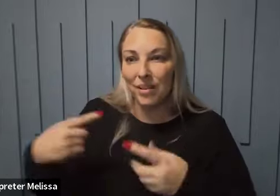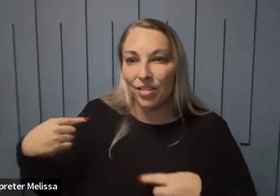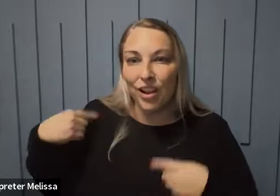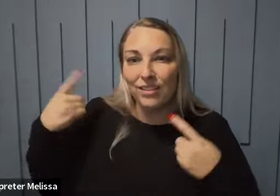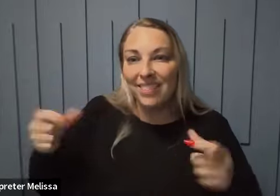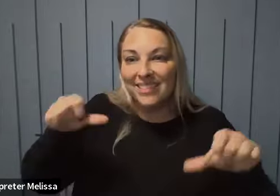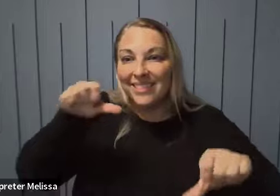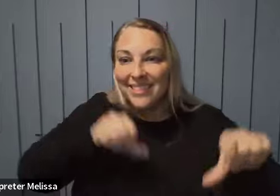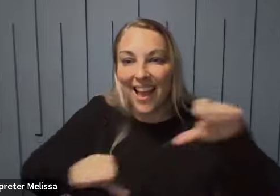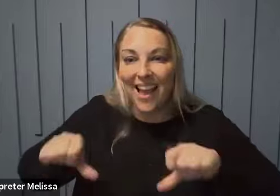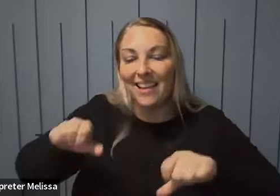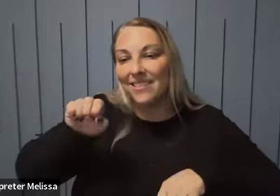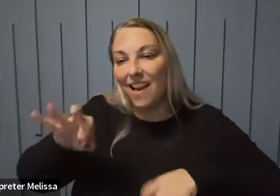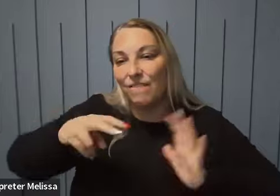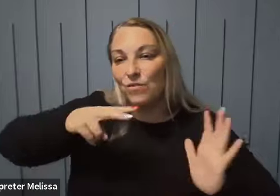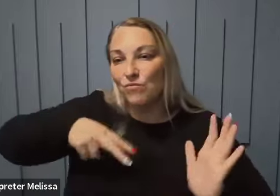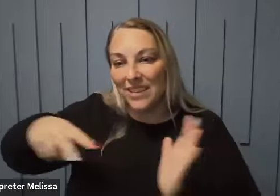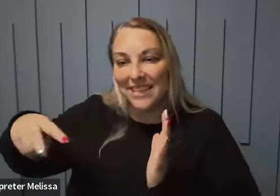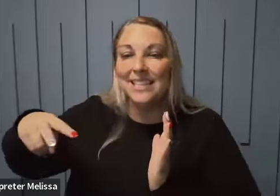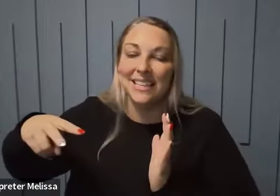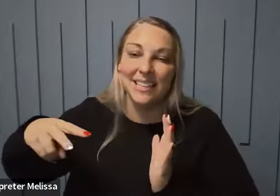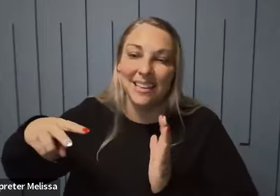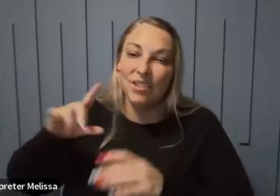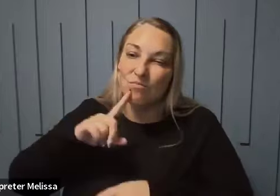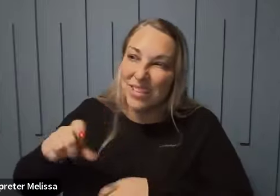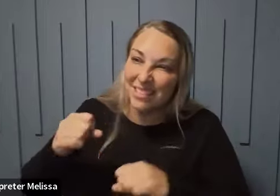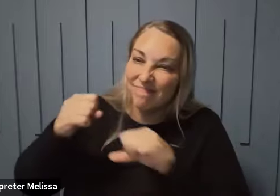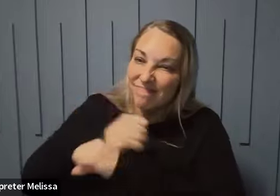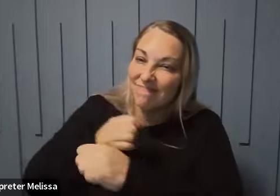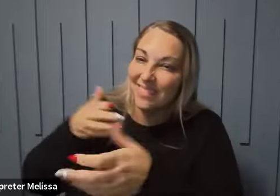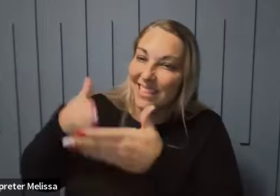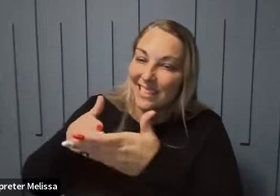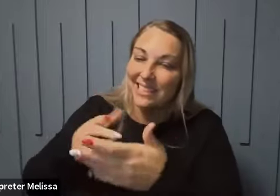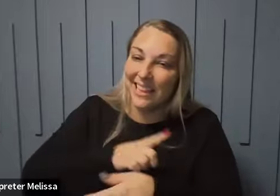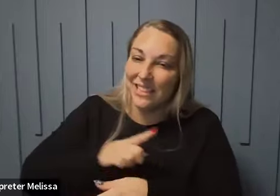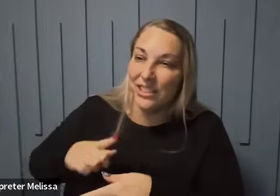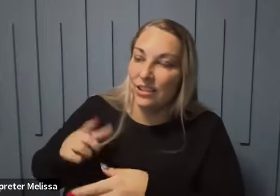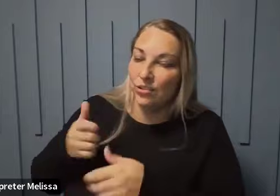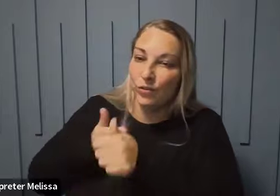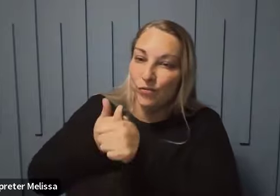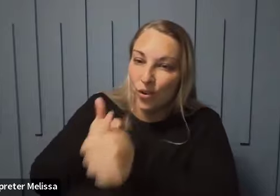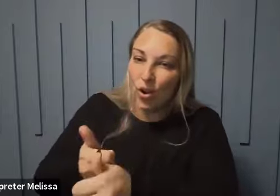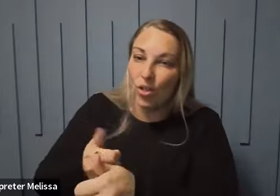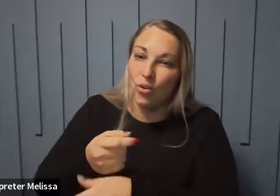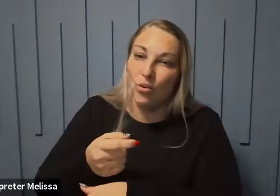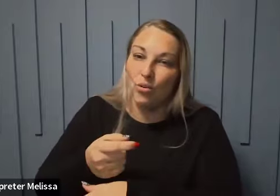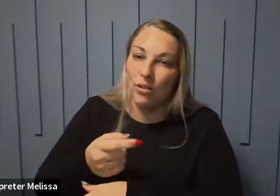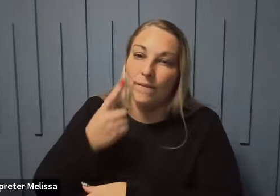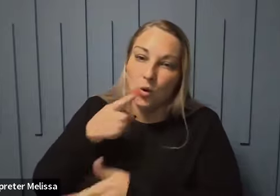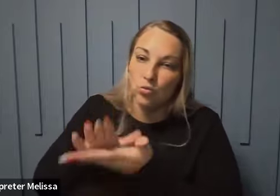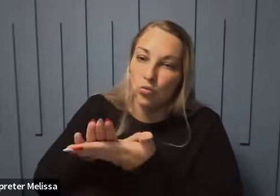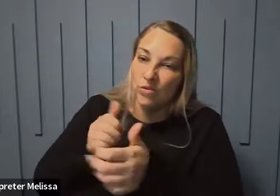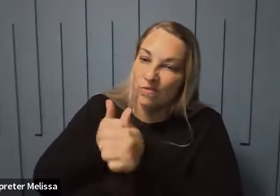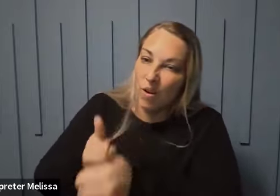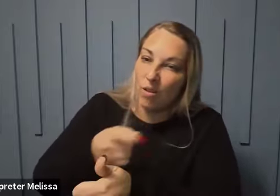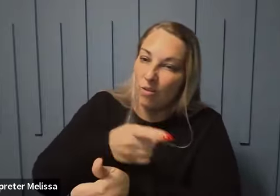has caused them some headache, and they're really working to fight legislation that requires schools to follow this concept because